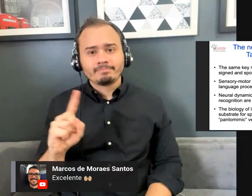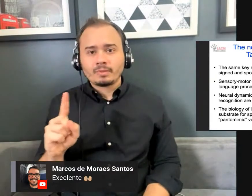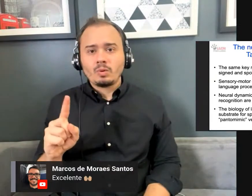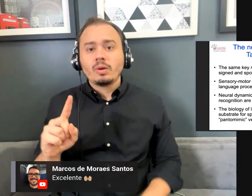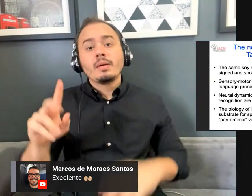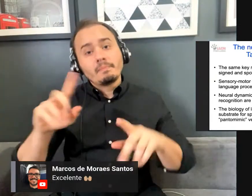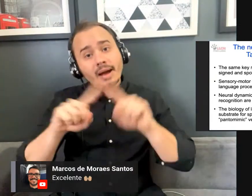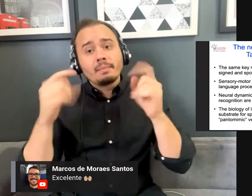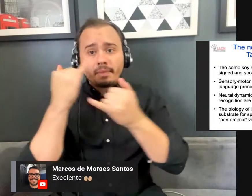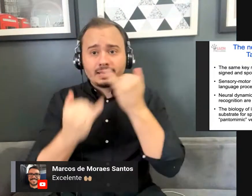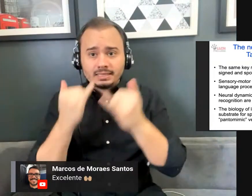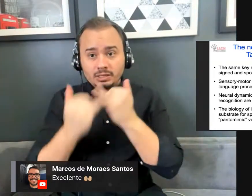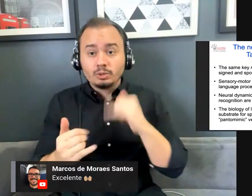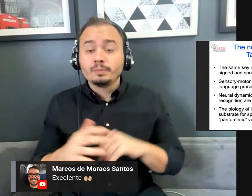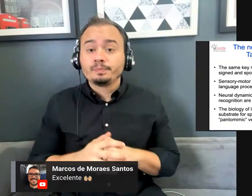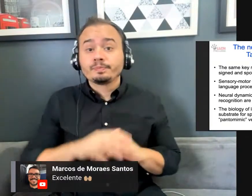represented.